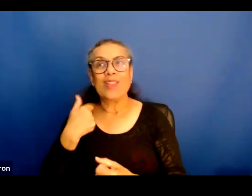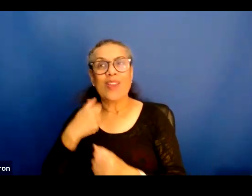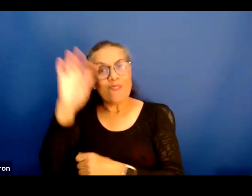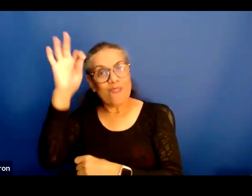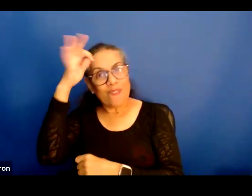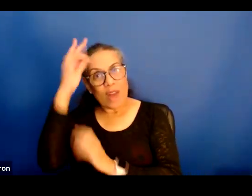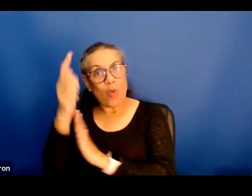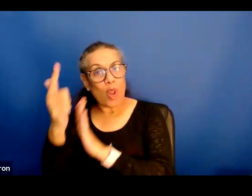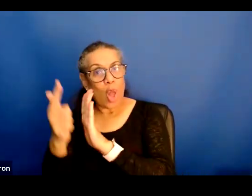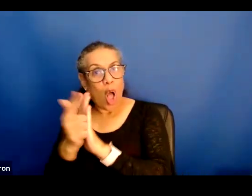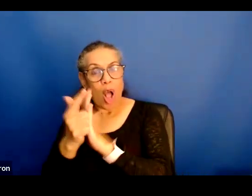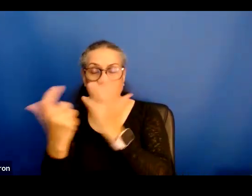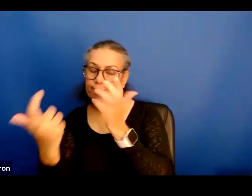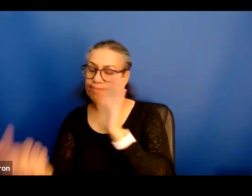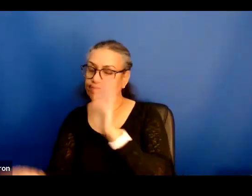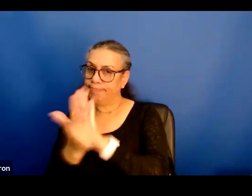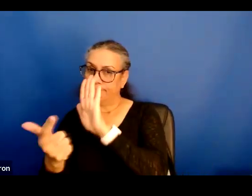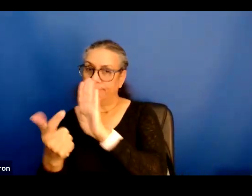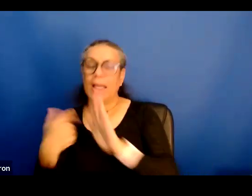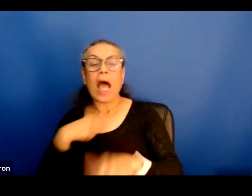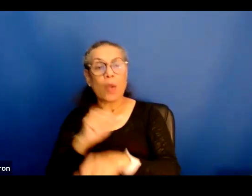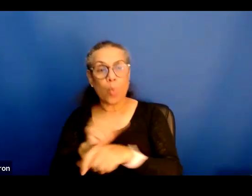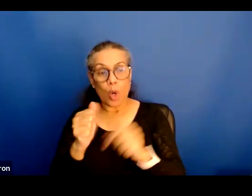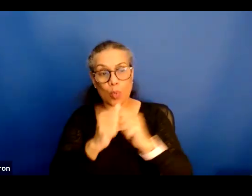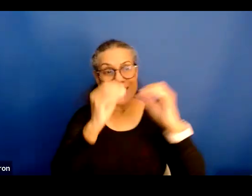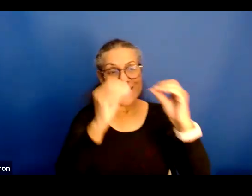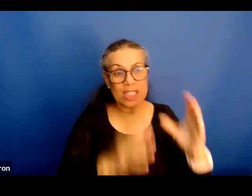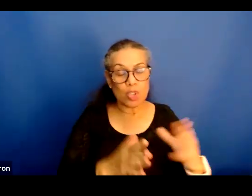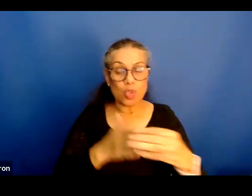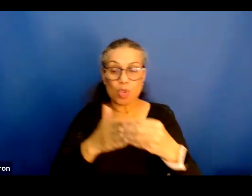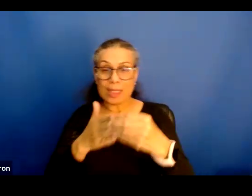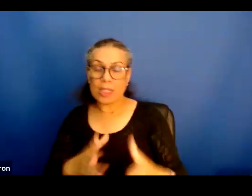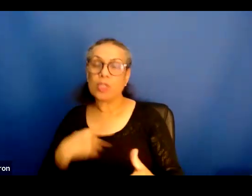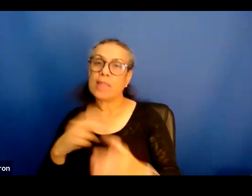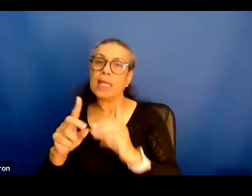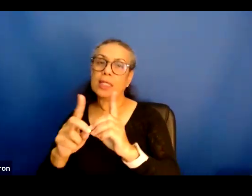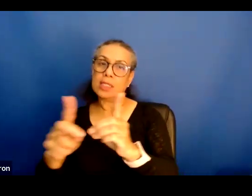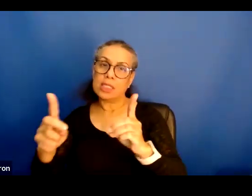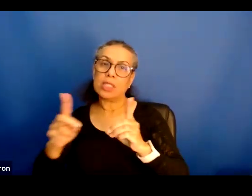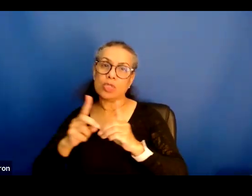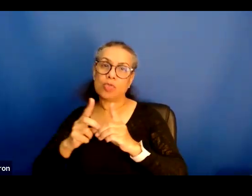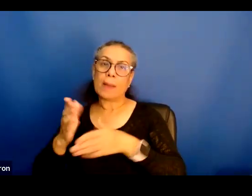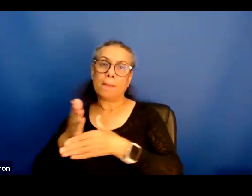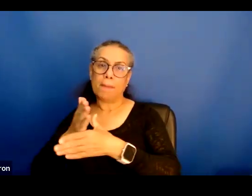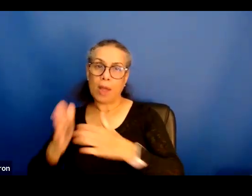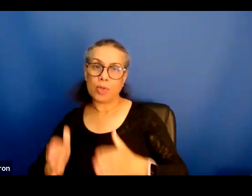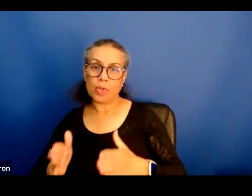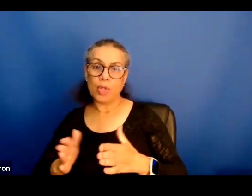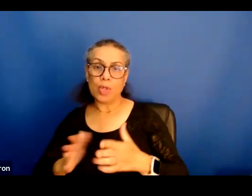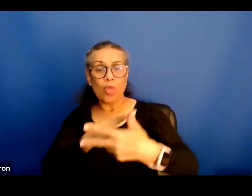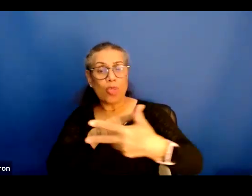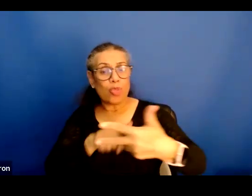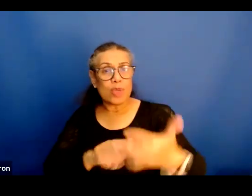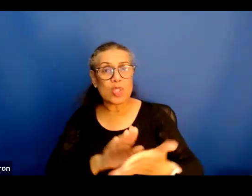law. I work directly with classroom teachers, school leaders, and district partners. I see firsthand that these schools are among the